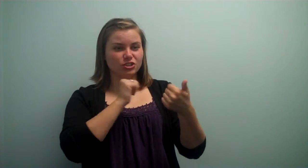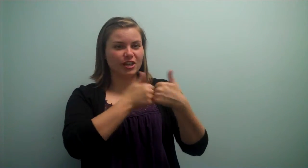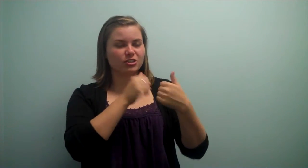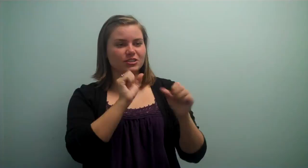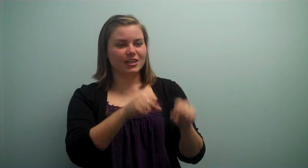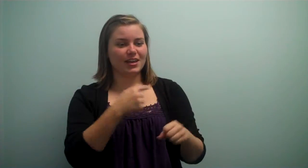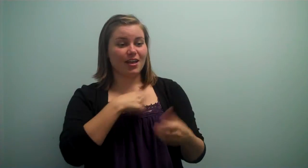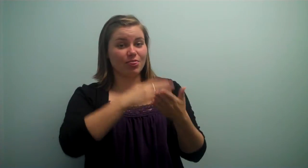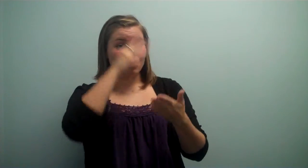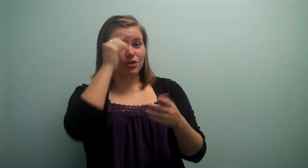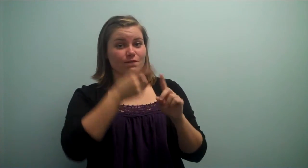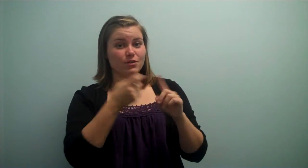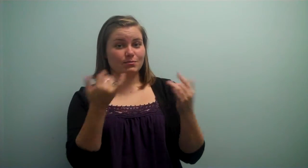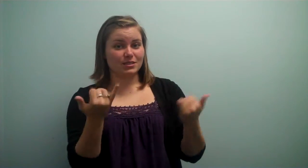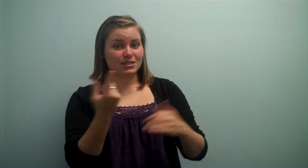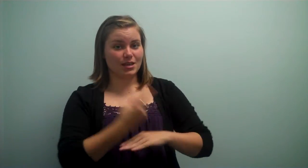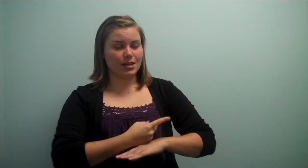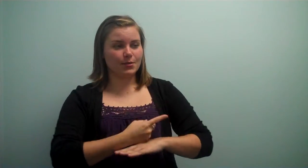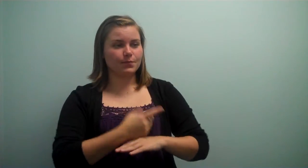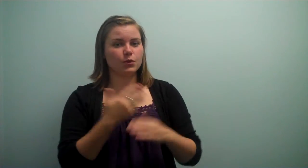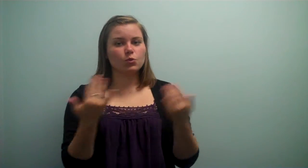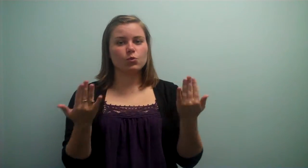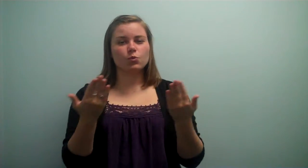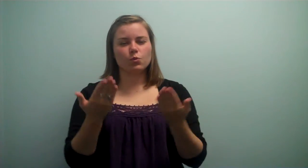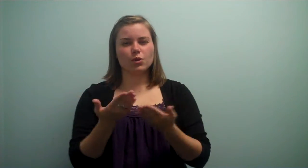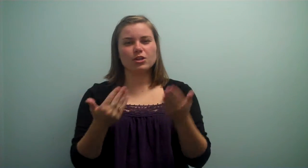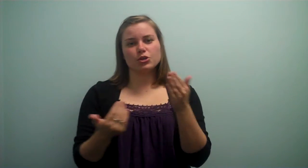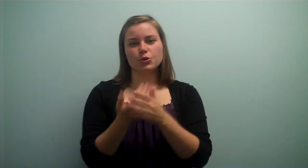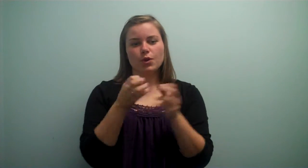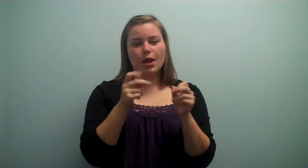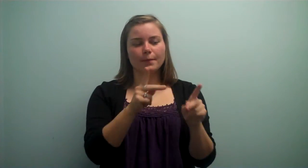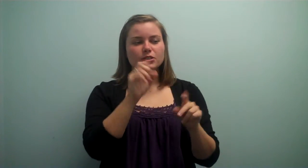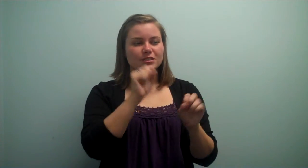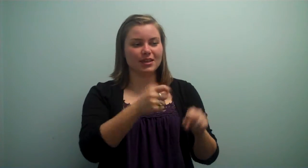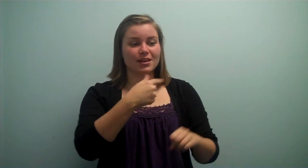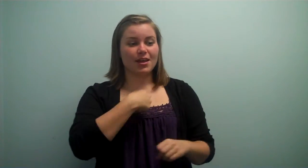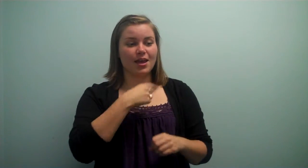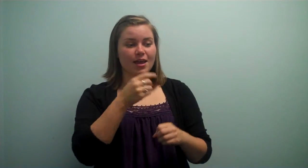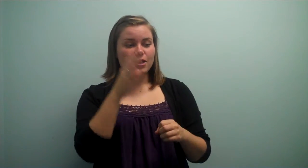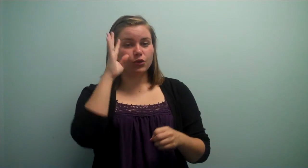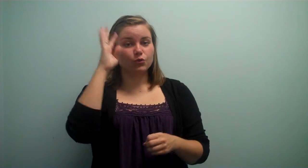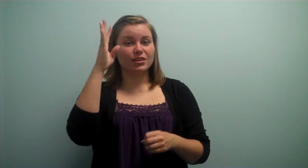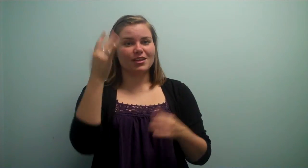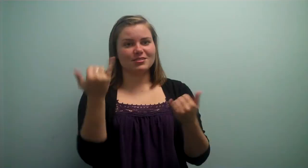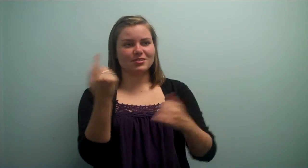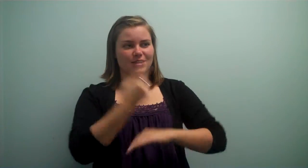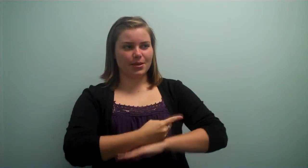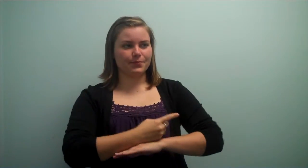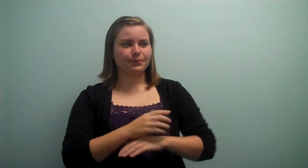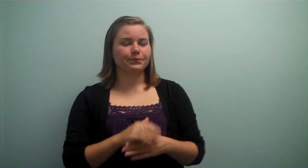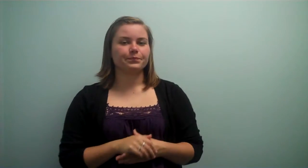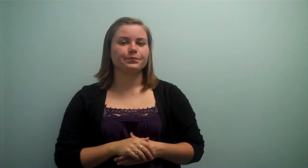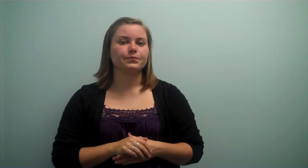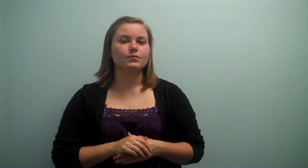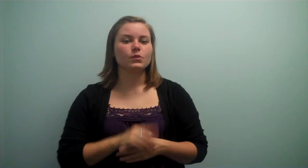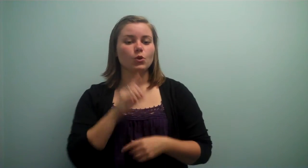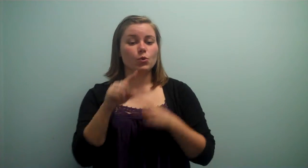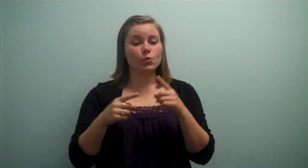from today? What new opportunities can I create today? When facing a new